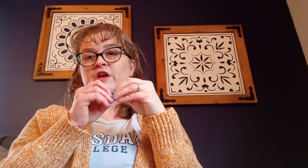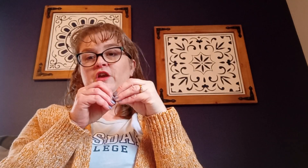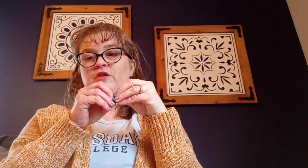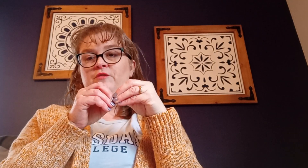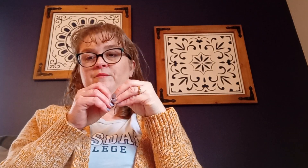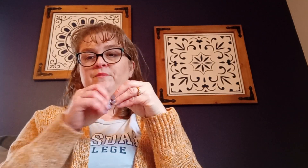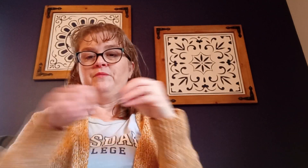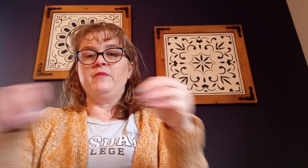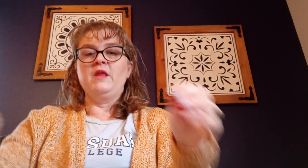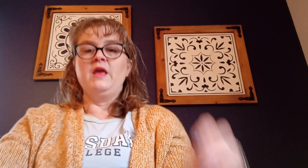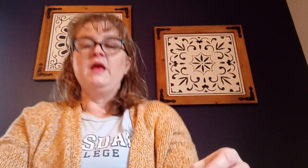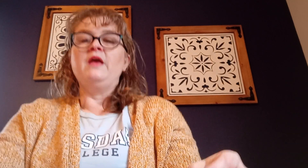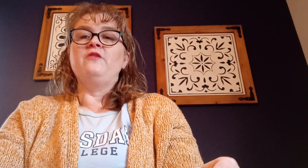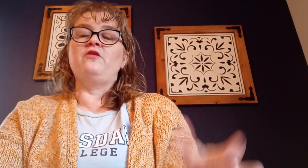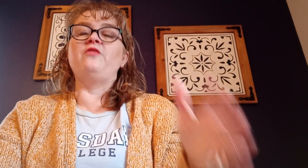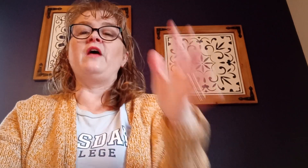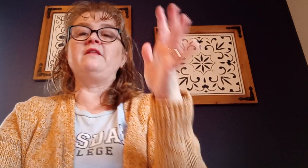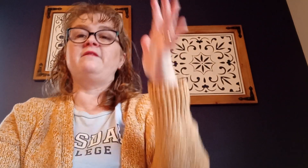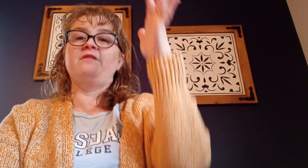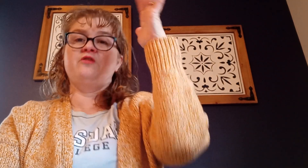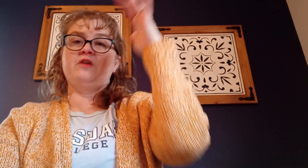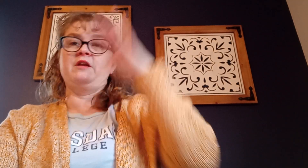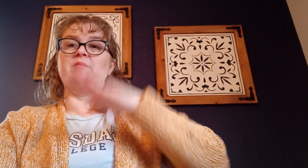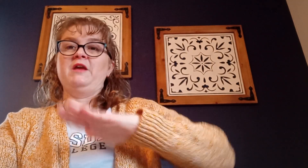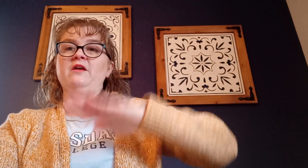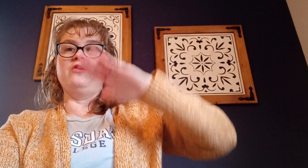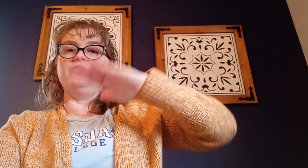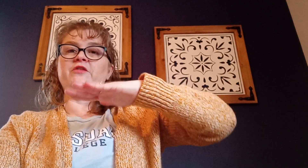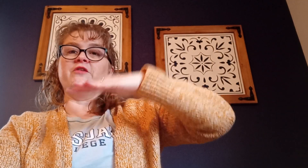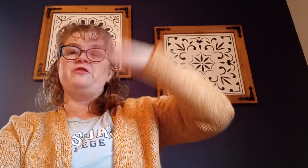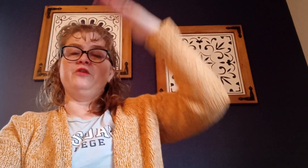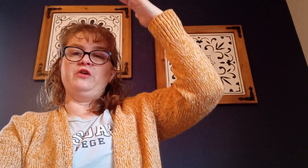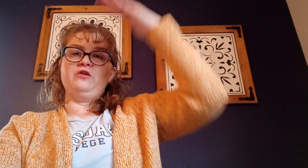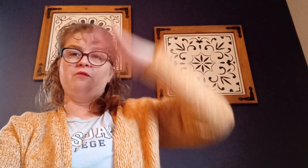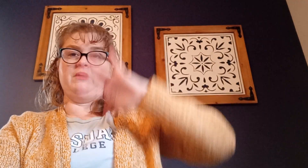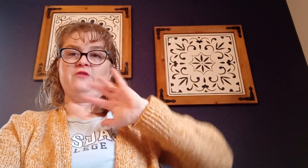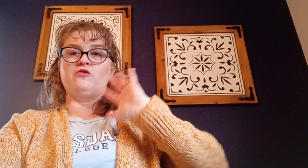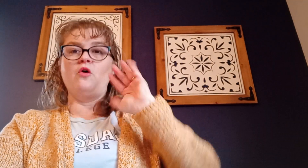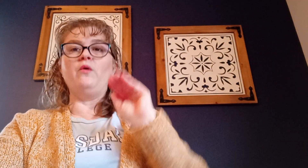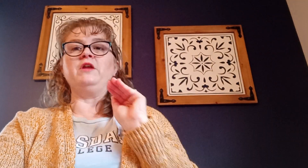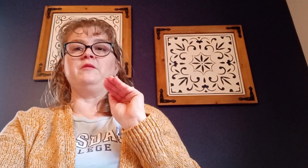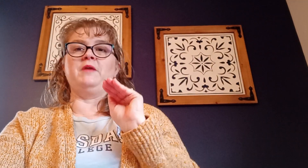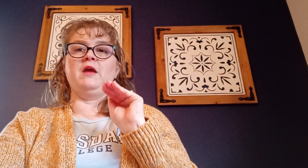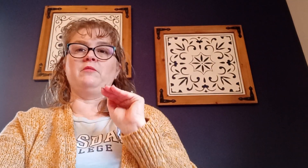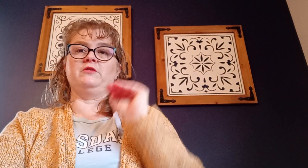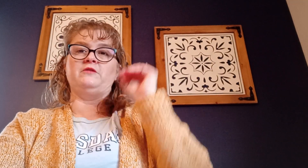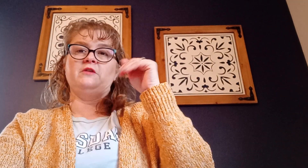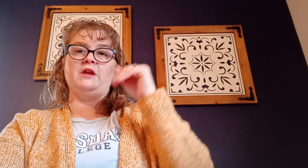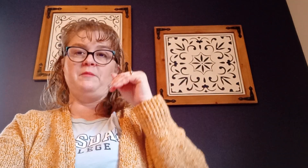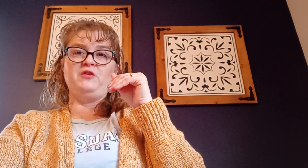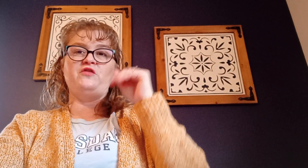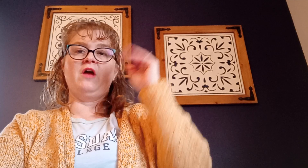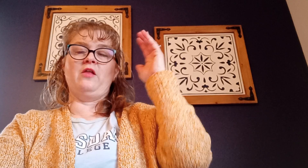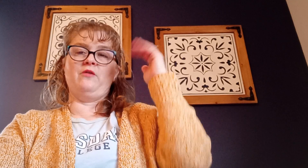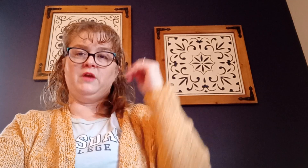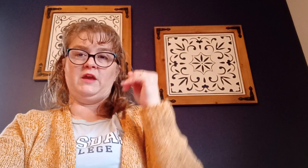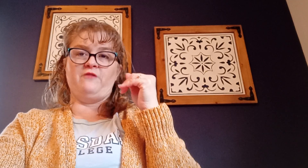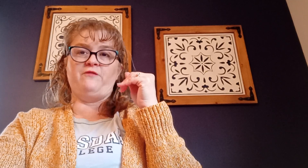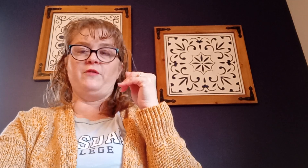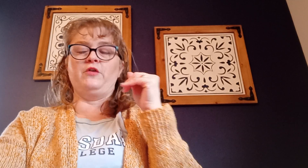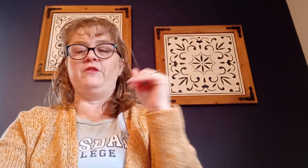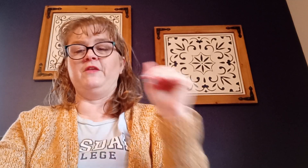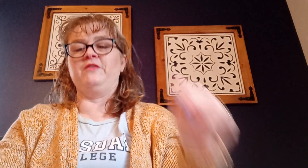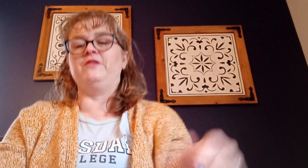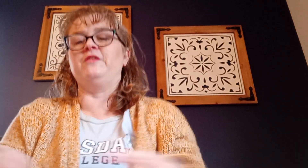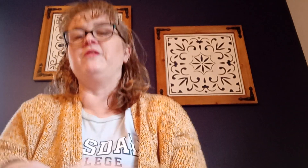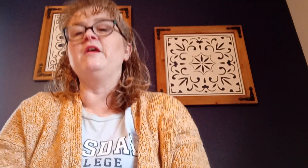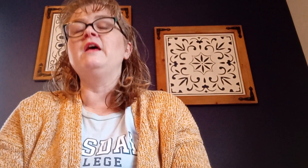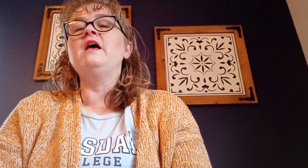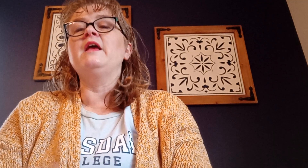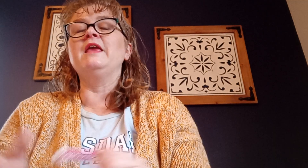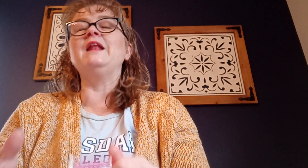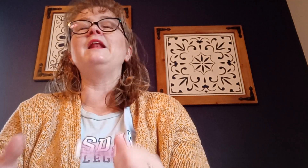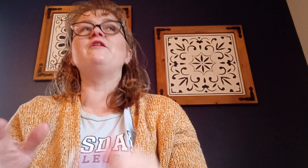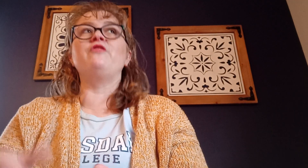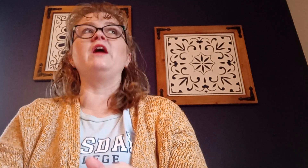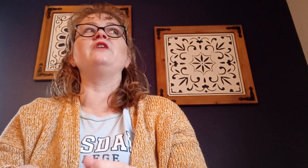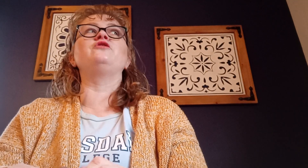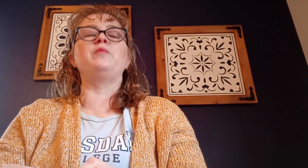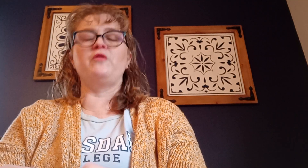lagoon. So they're going to be enclosing this lagoon that's going to be shallow and get photosynthesis, get enough light to